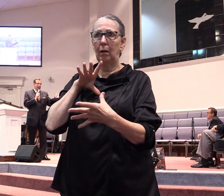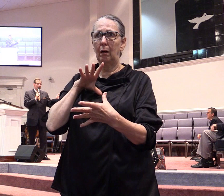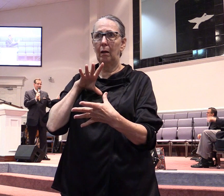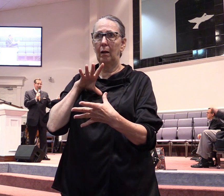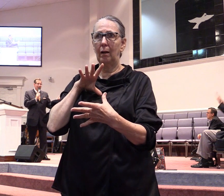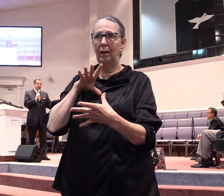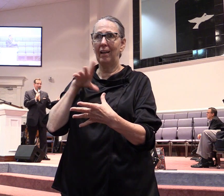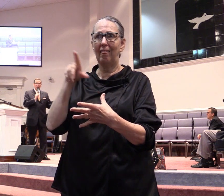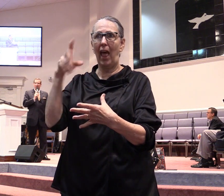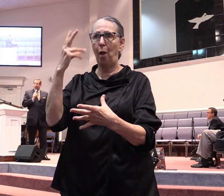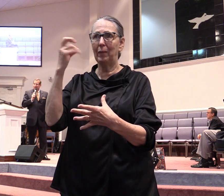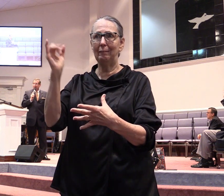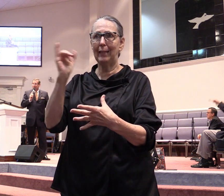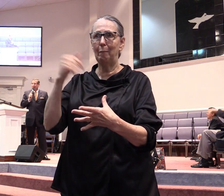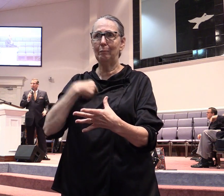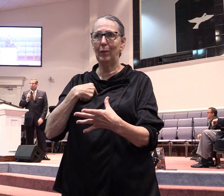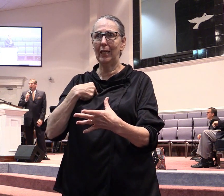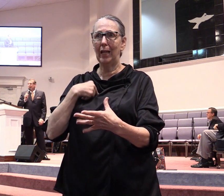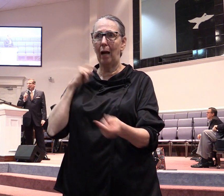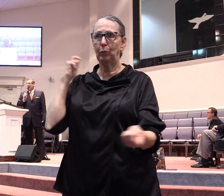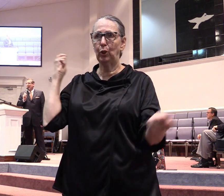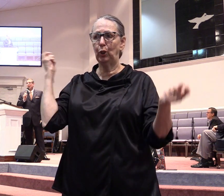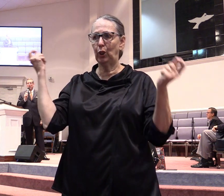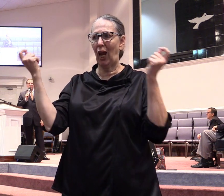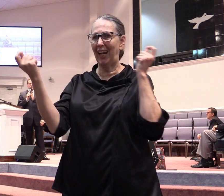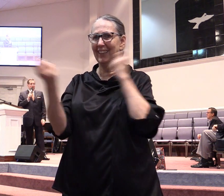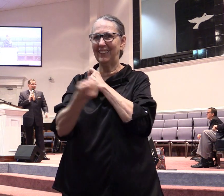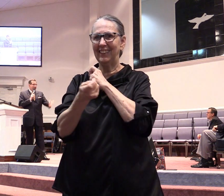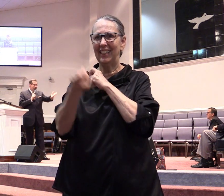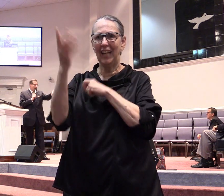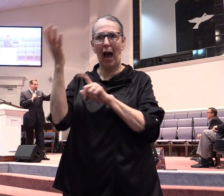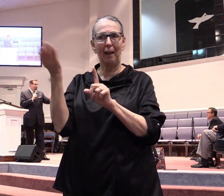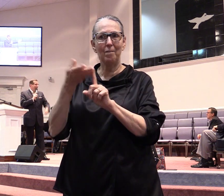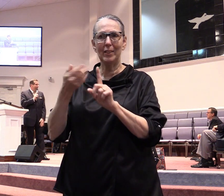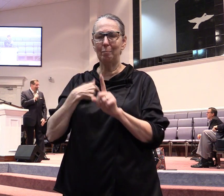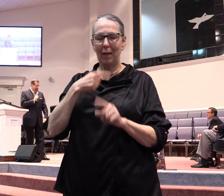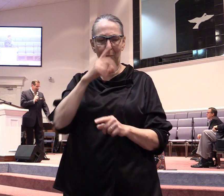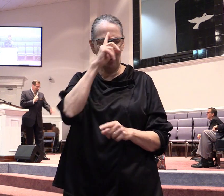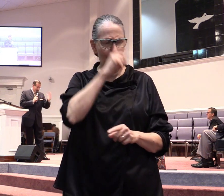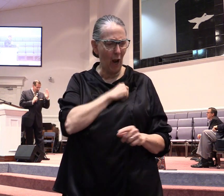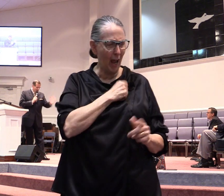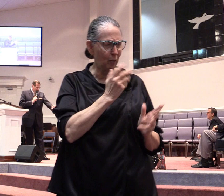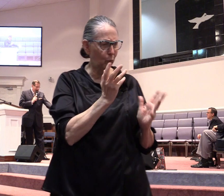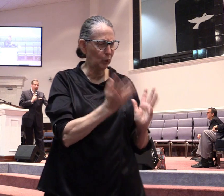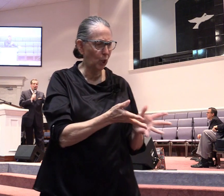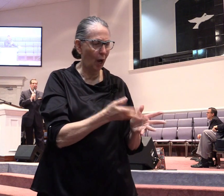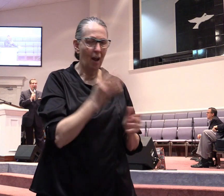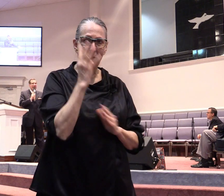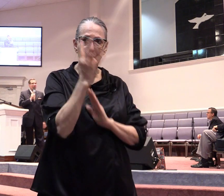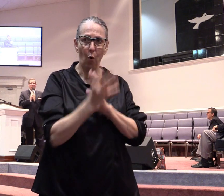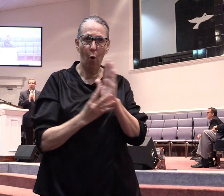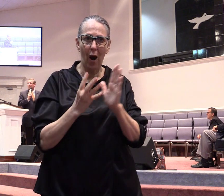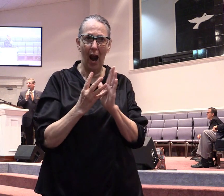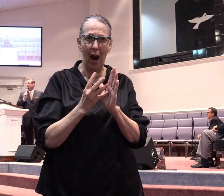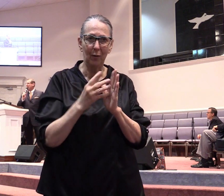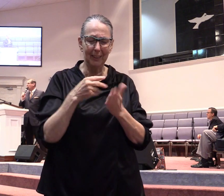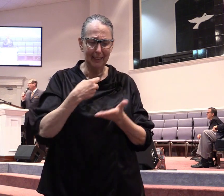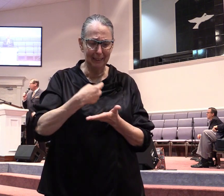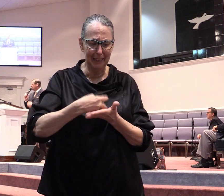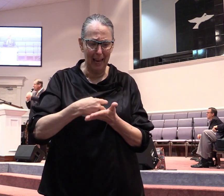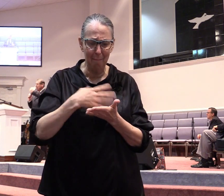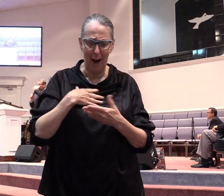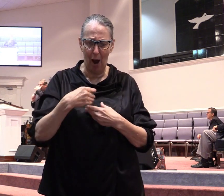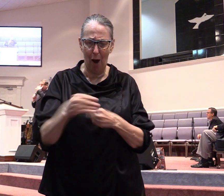was about to change. Amen. And God convinced me. I talked to Brother Arnold about it today. 4 hours laying in the carpet of